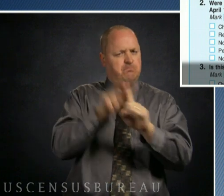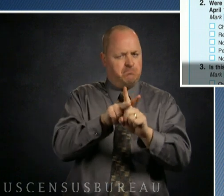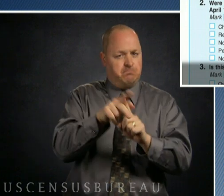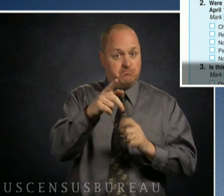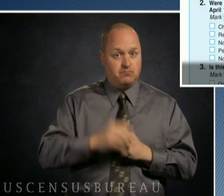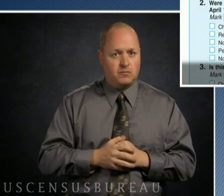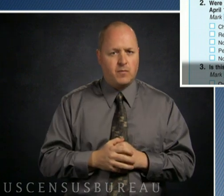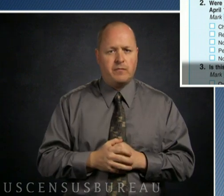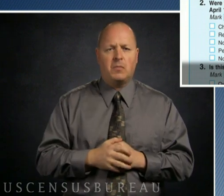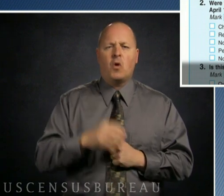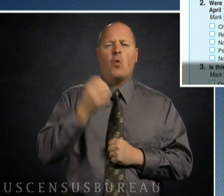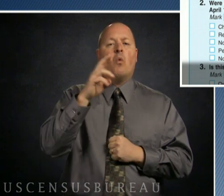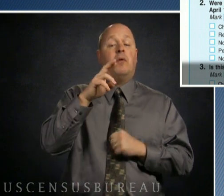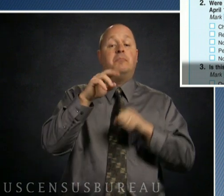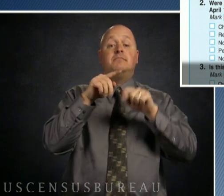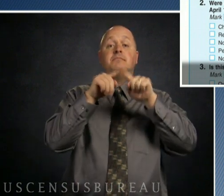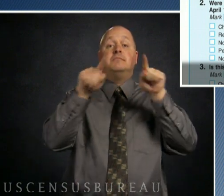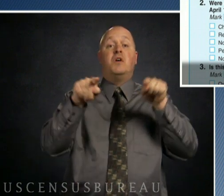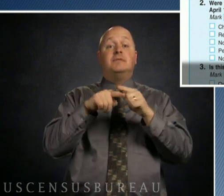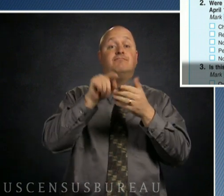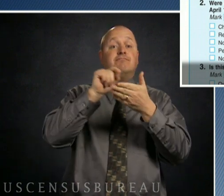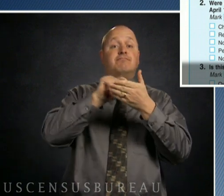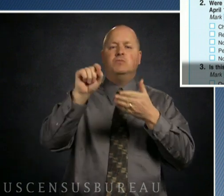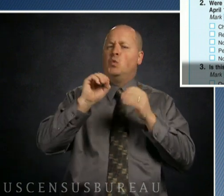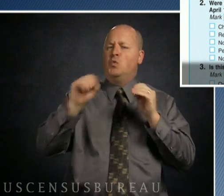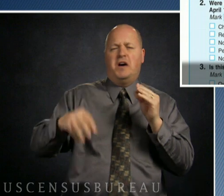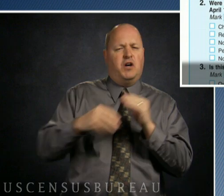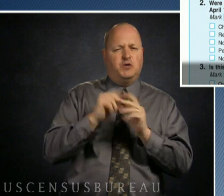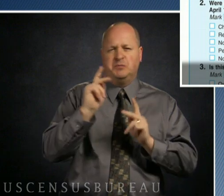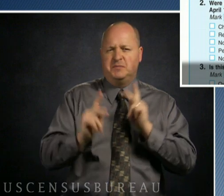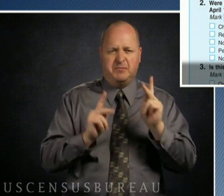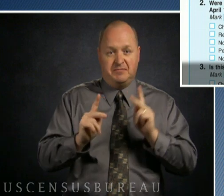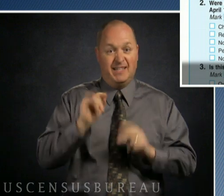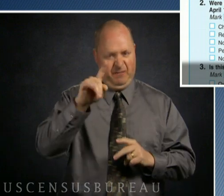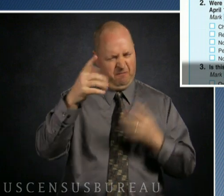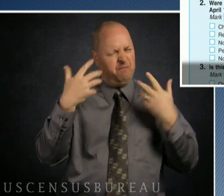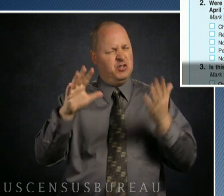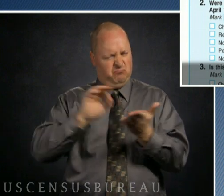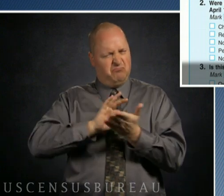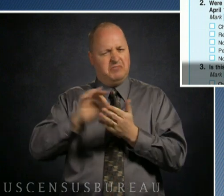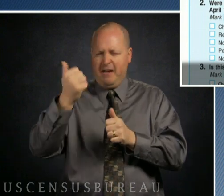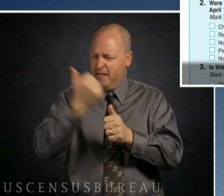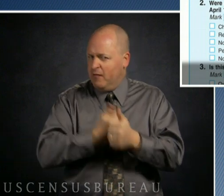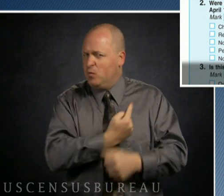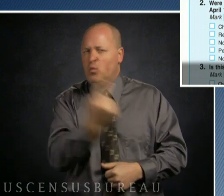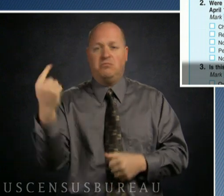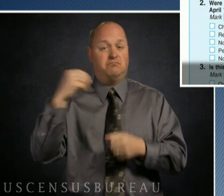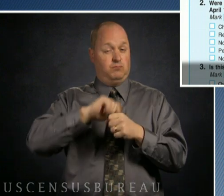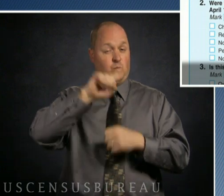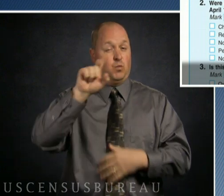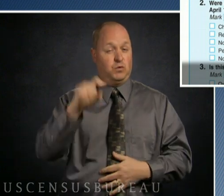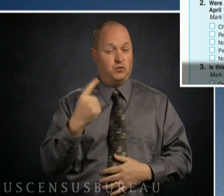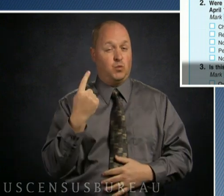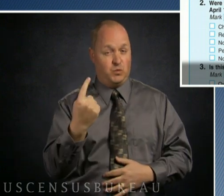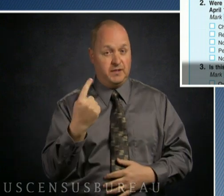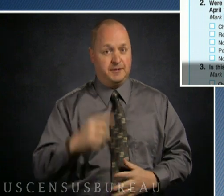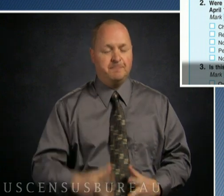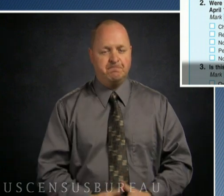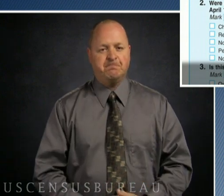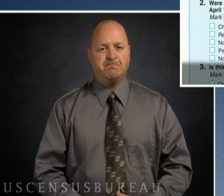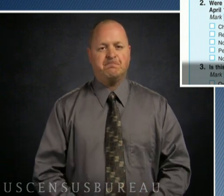temporarily, please mark all boxes that apply. Or mark the box "No additional people" if you counted everyone